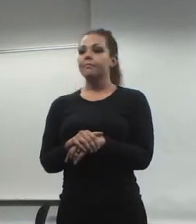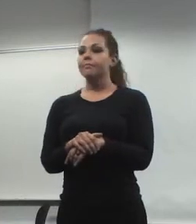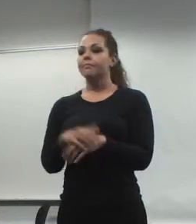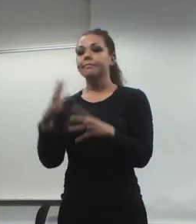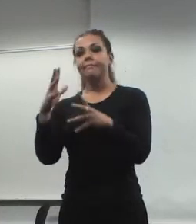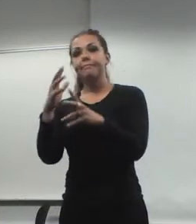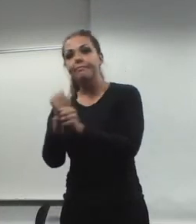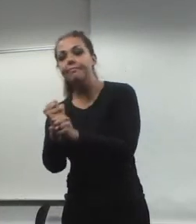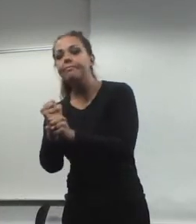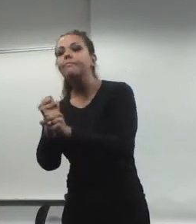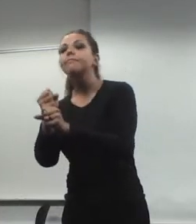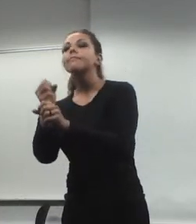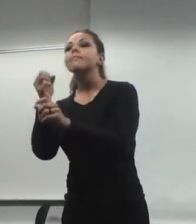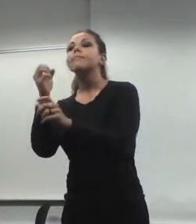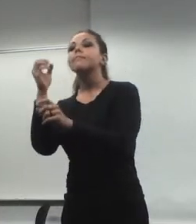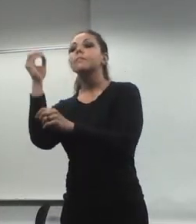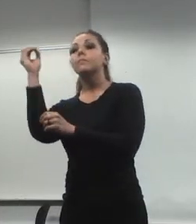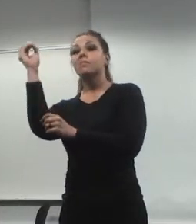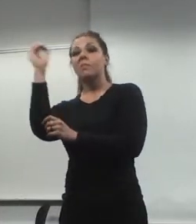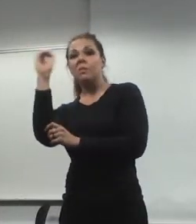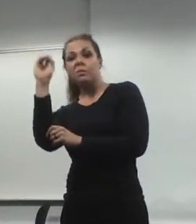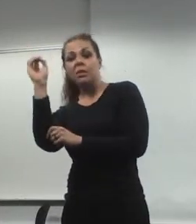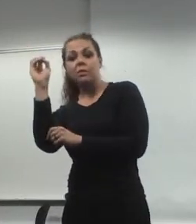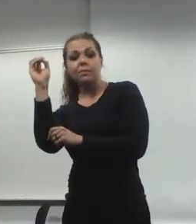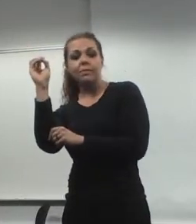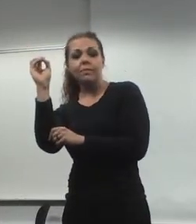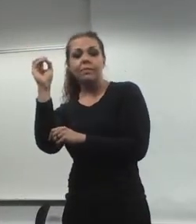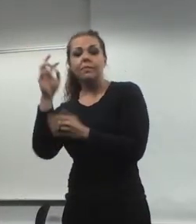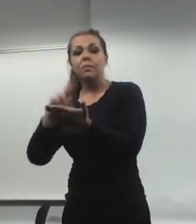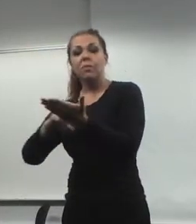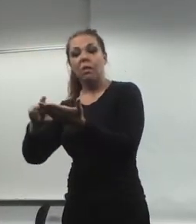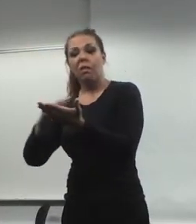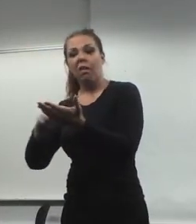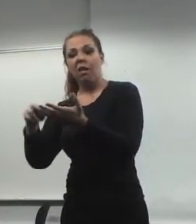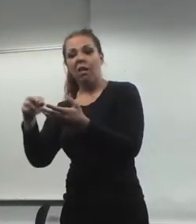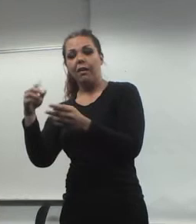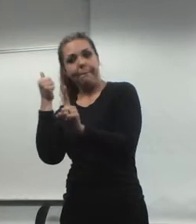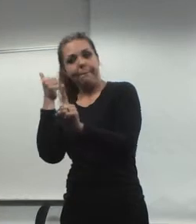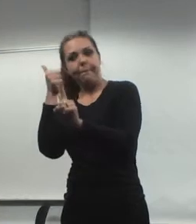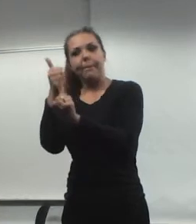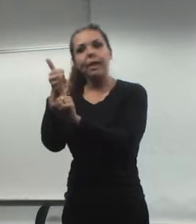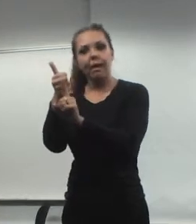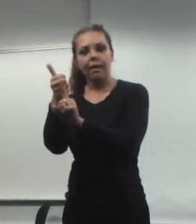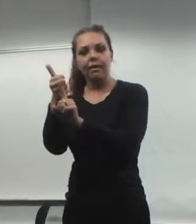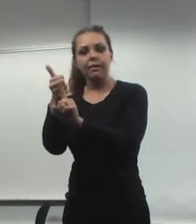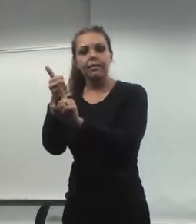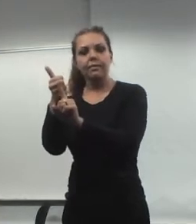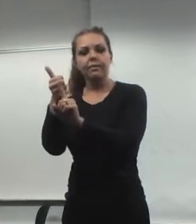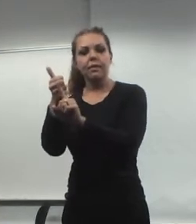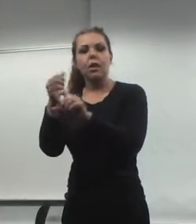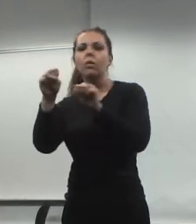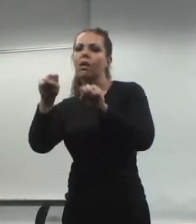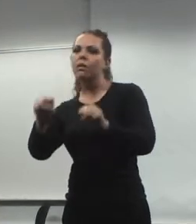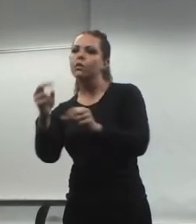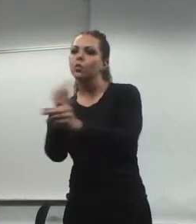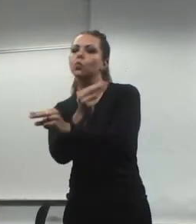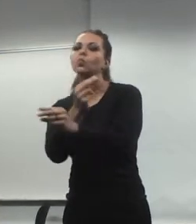this hormone really impacts us in the way research is finding, we may likely be able to use the research to treat socialization